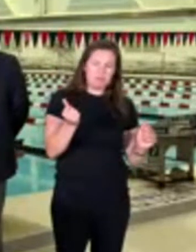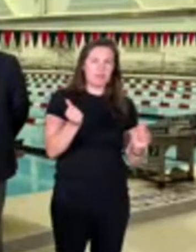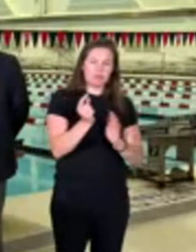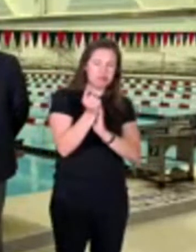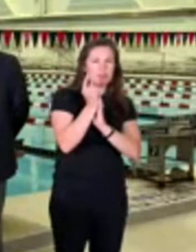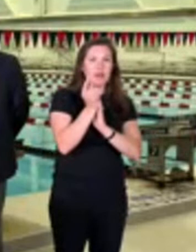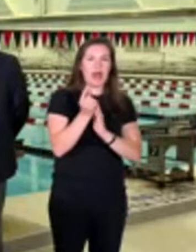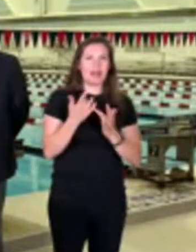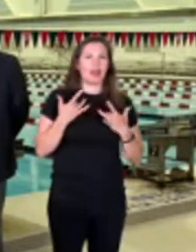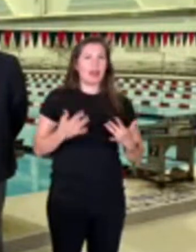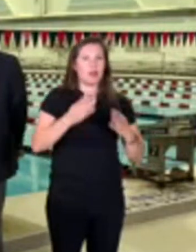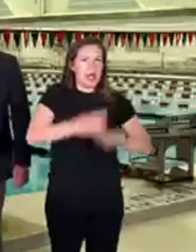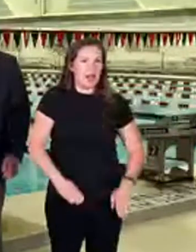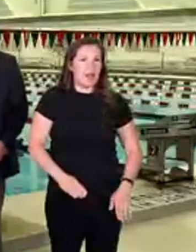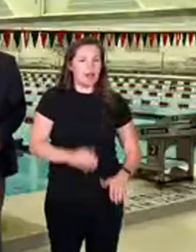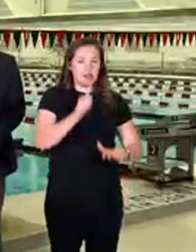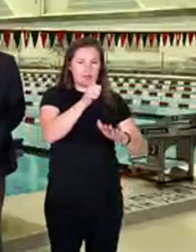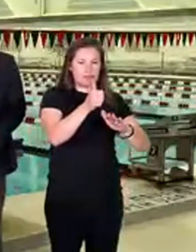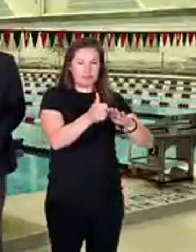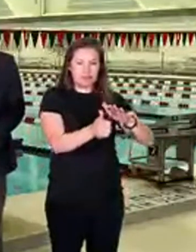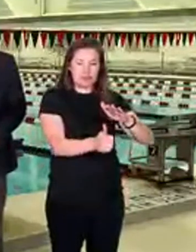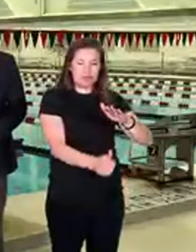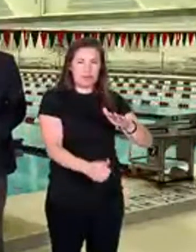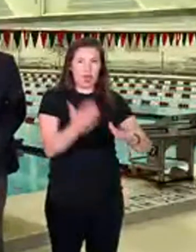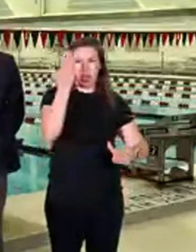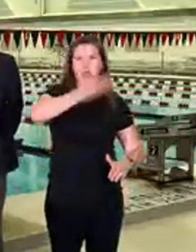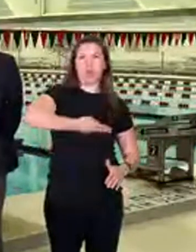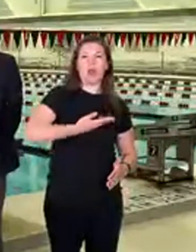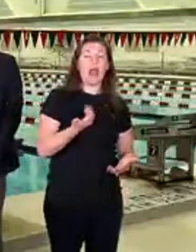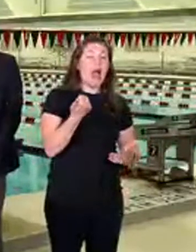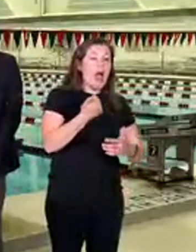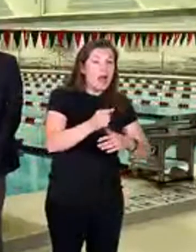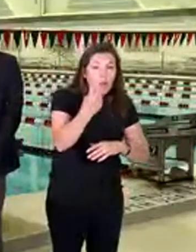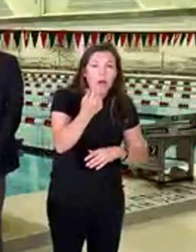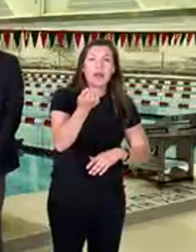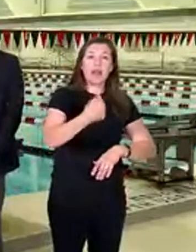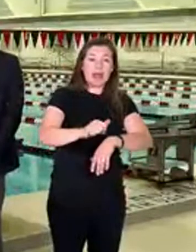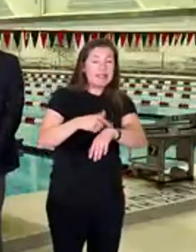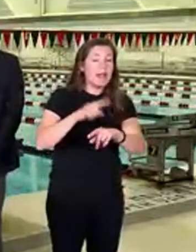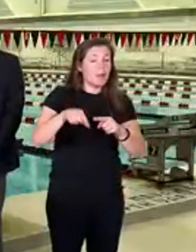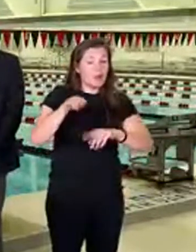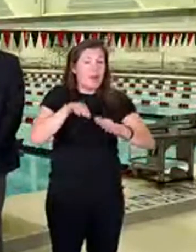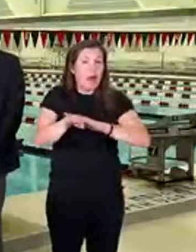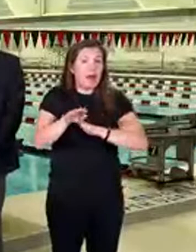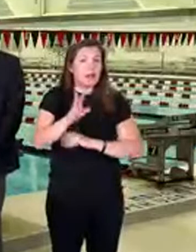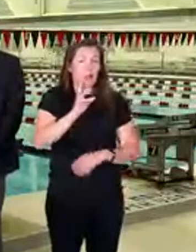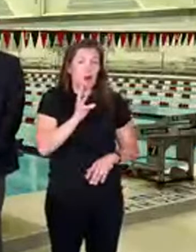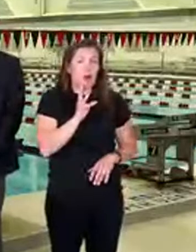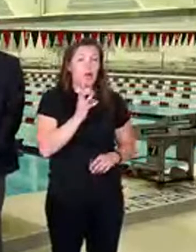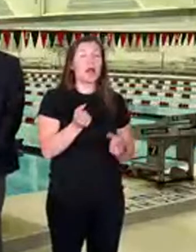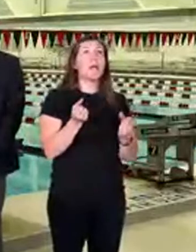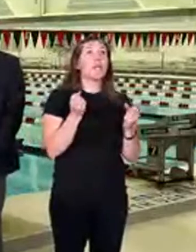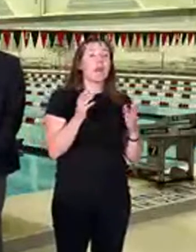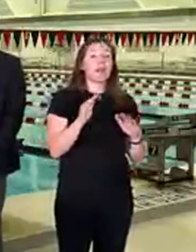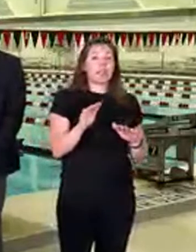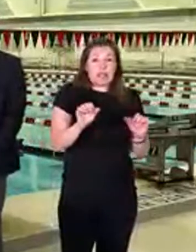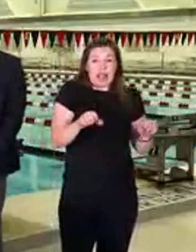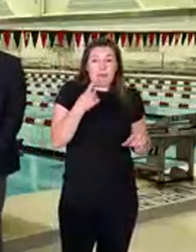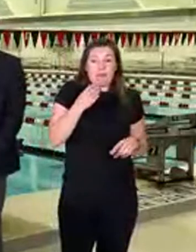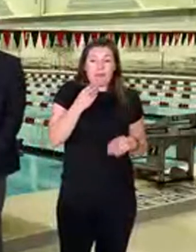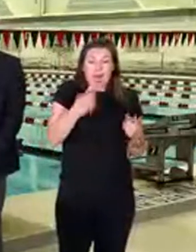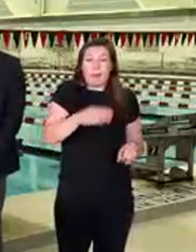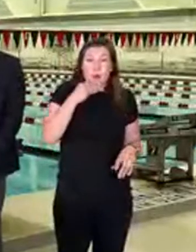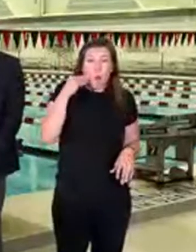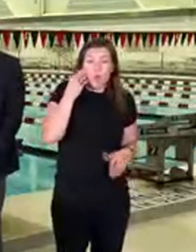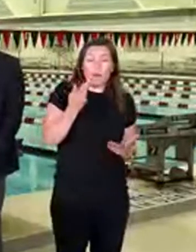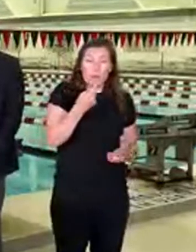is often silent. It can happen to any time they access the water. And many childhood drownings can happen in home swimming pools.